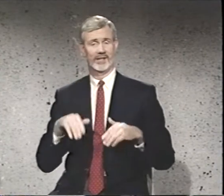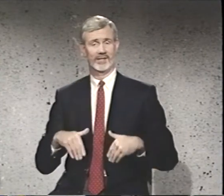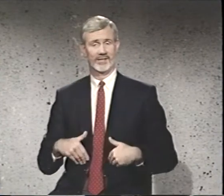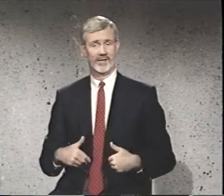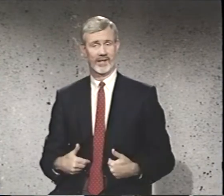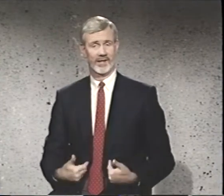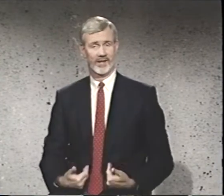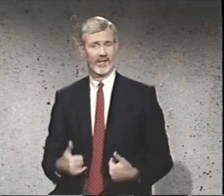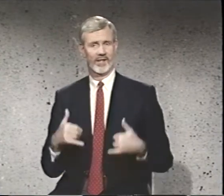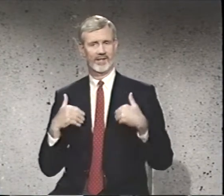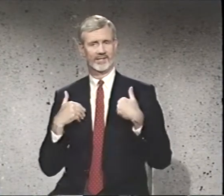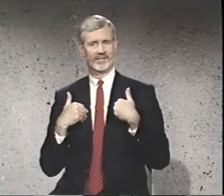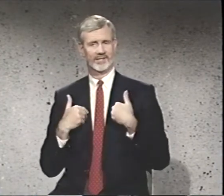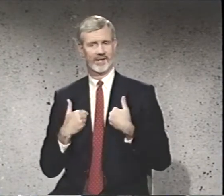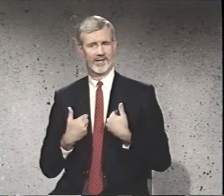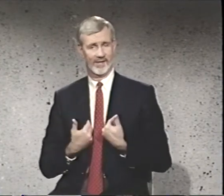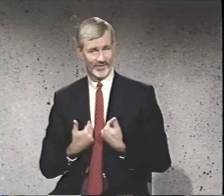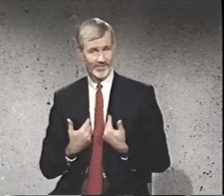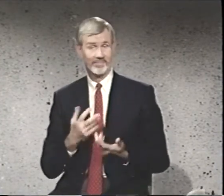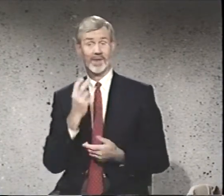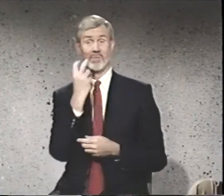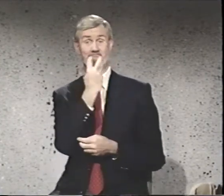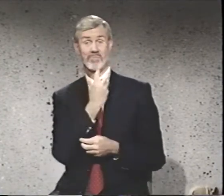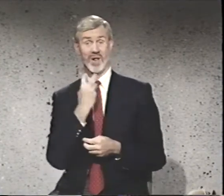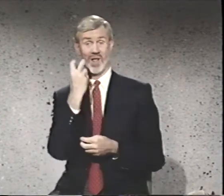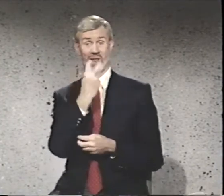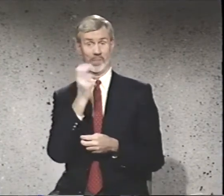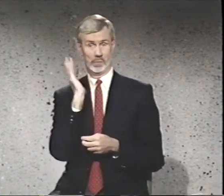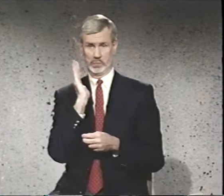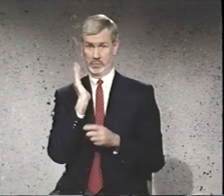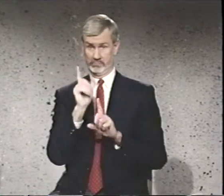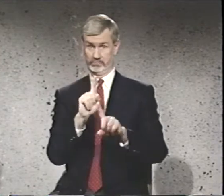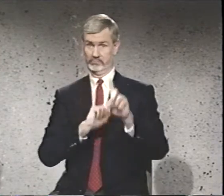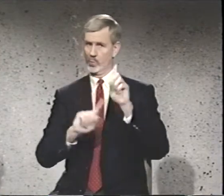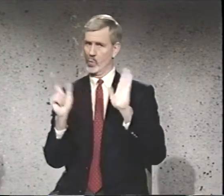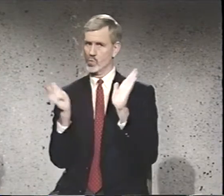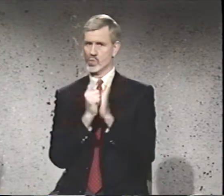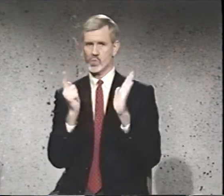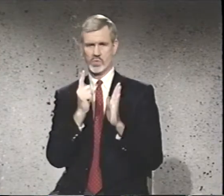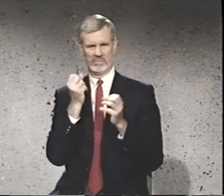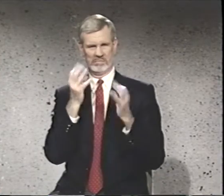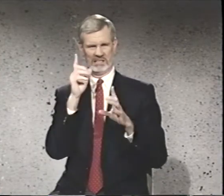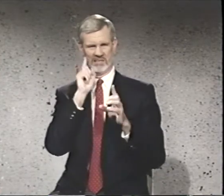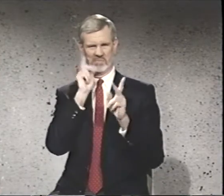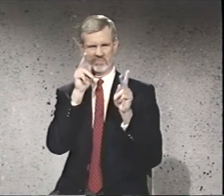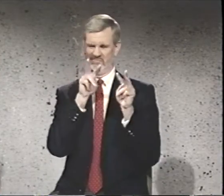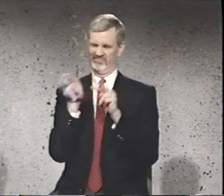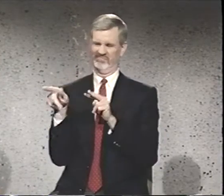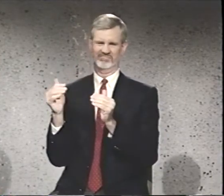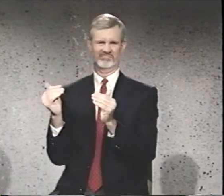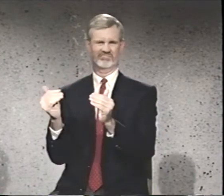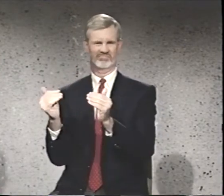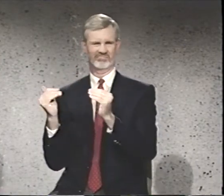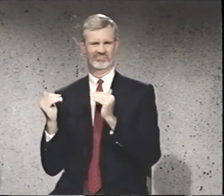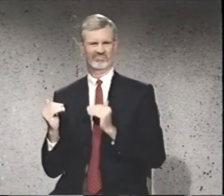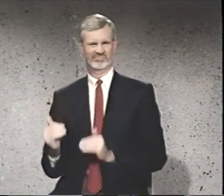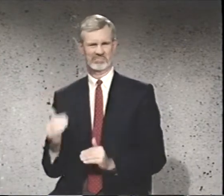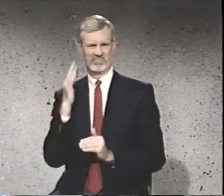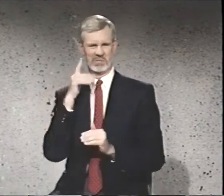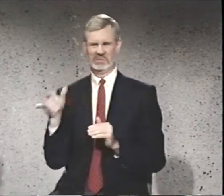was down here. Now here. Mouthing while signing was taboo. Many deaf people considered it low